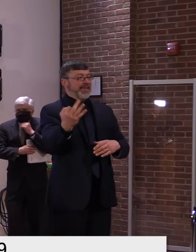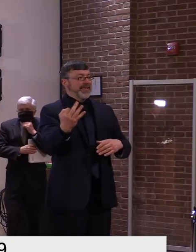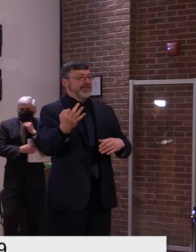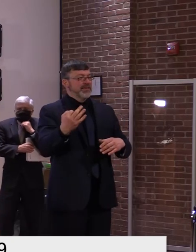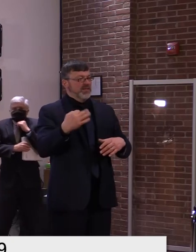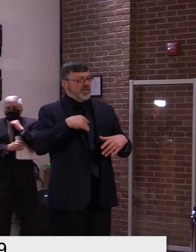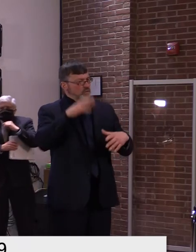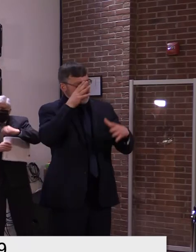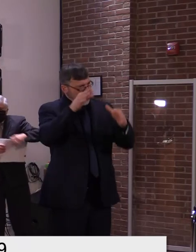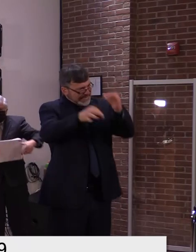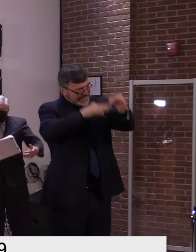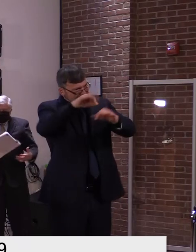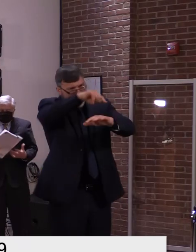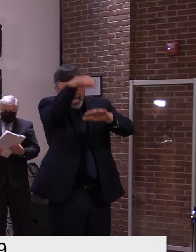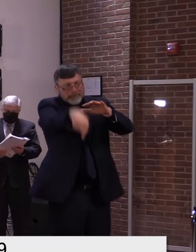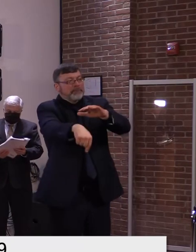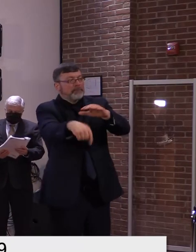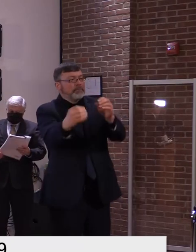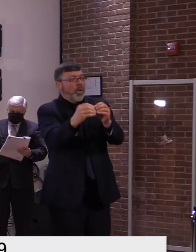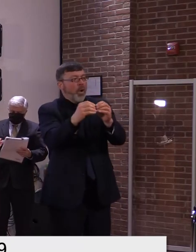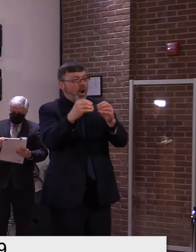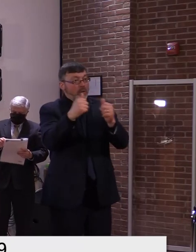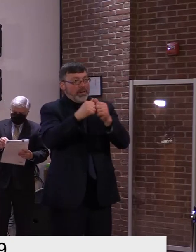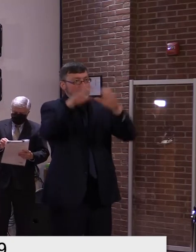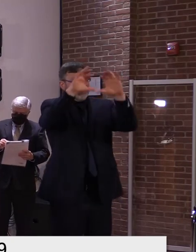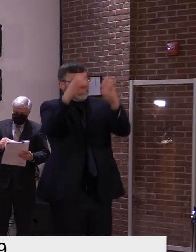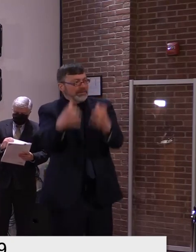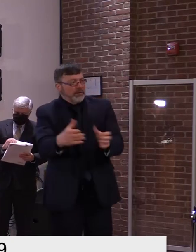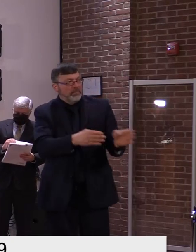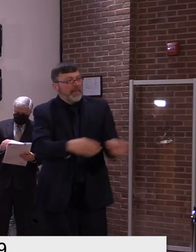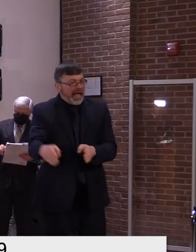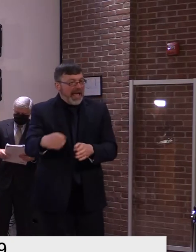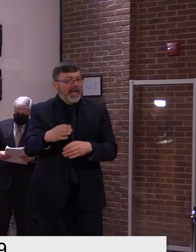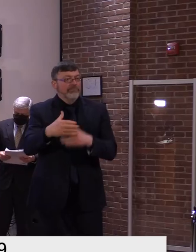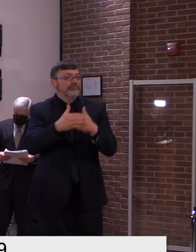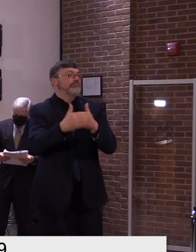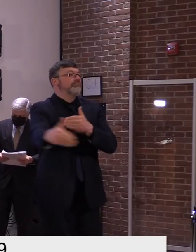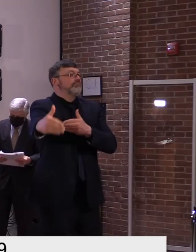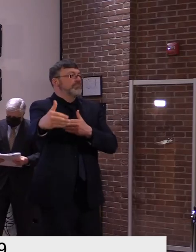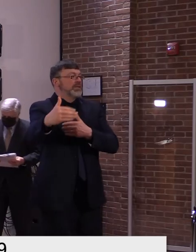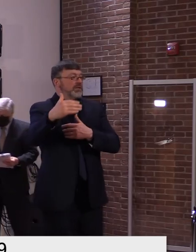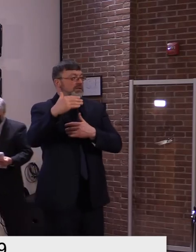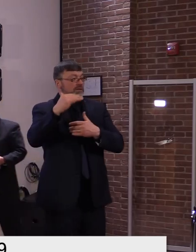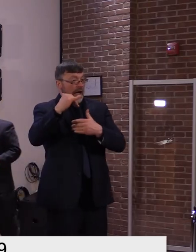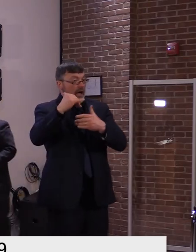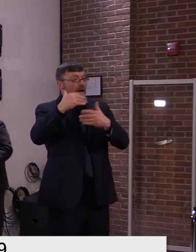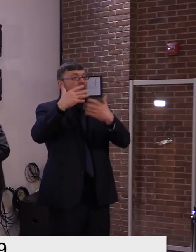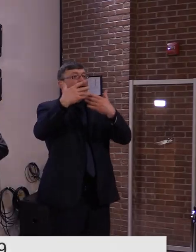details on our vaccination plan throughout the next 2 or 3 months. Thank you very much.